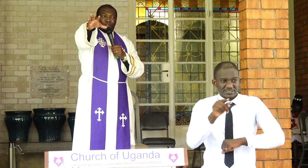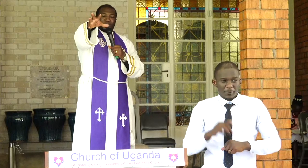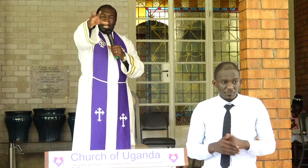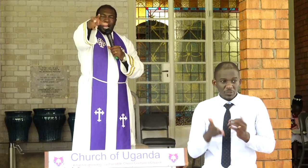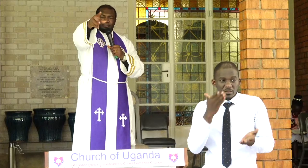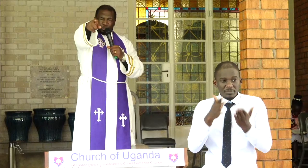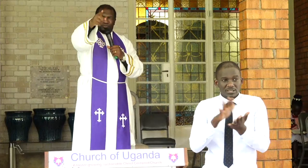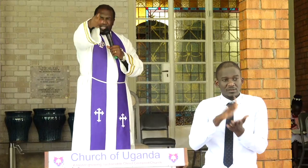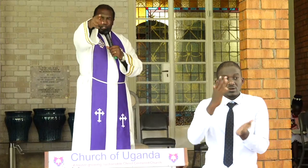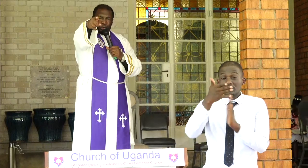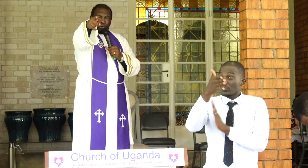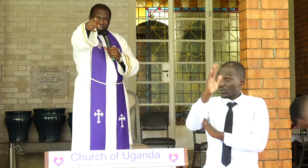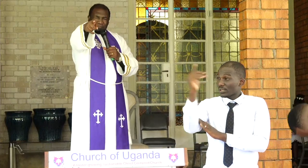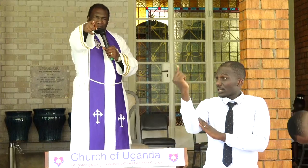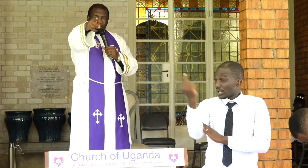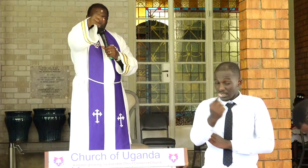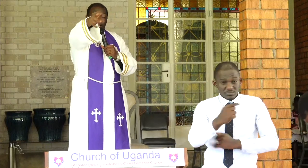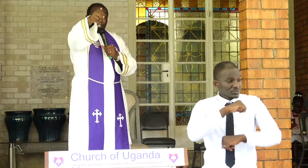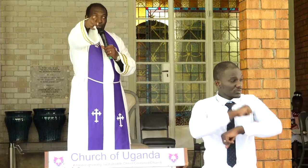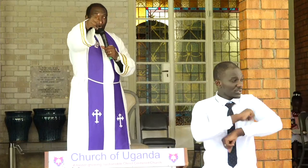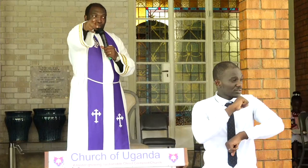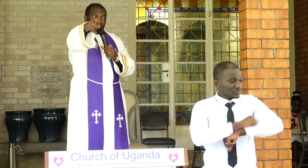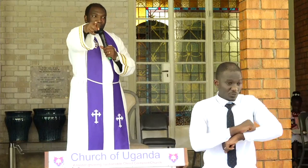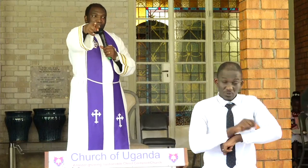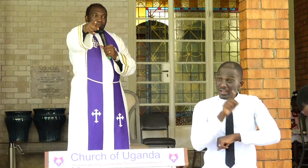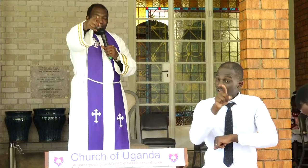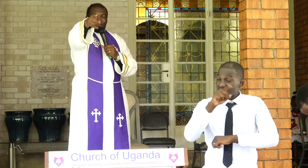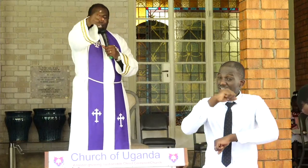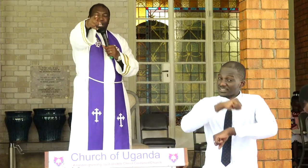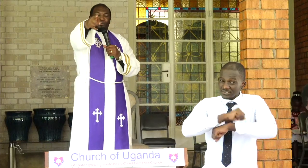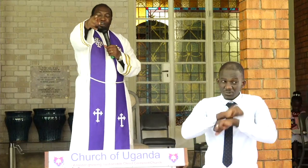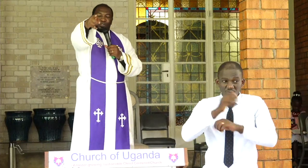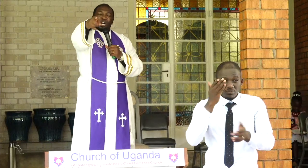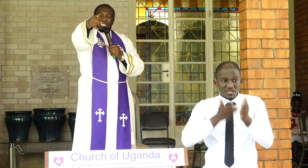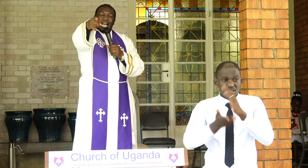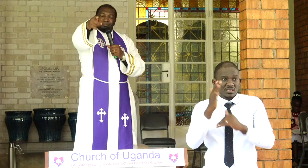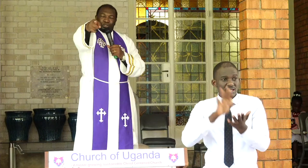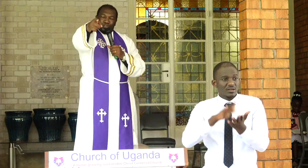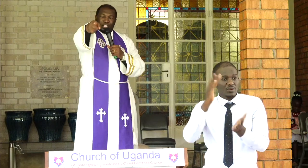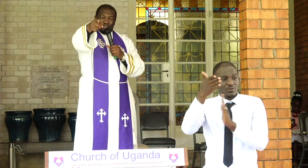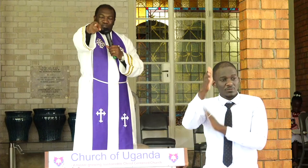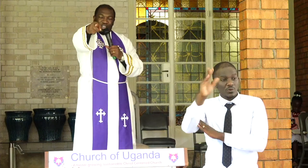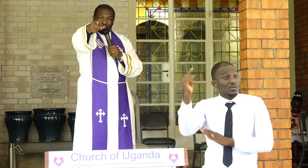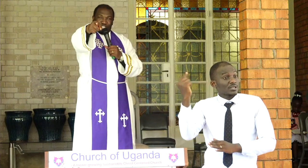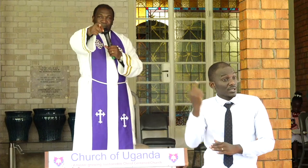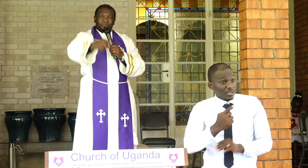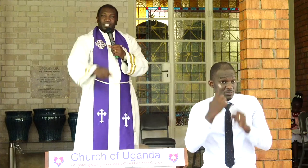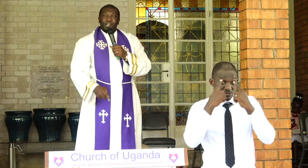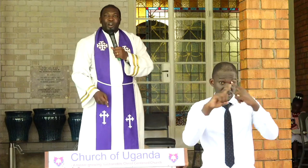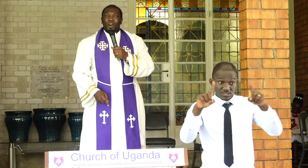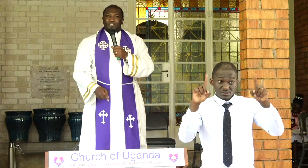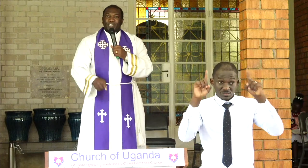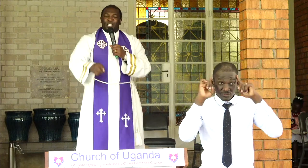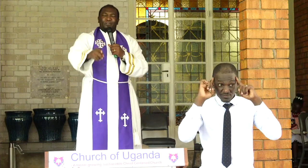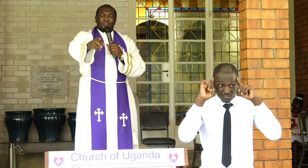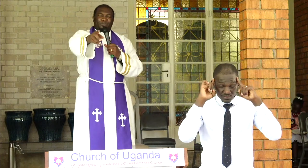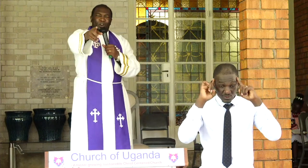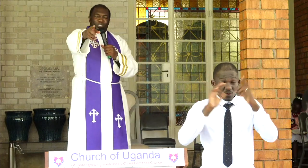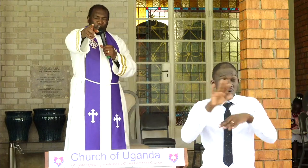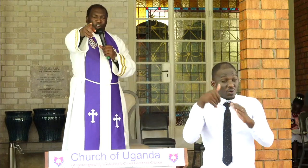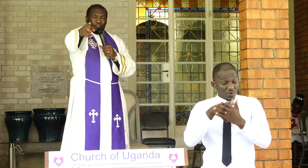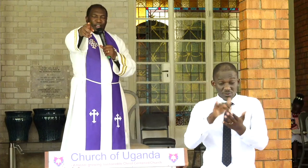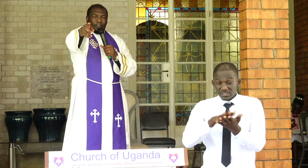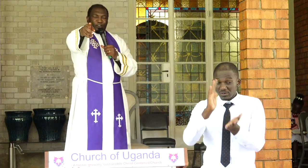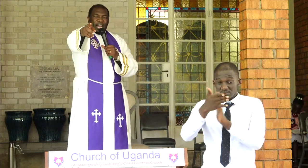glory of God come to that school. That school. May the glory of God come to that university. Oh, the glory of